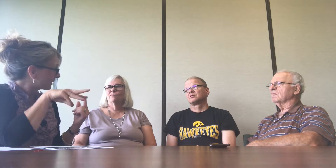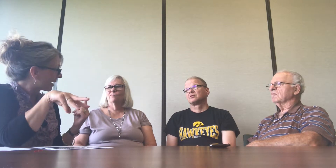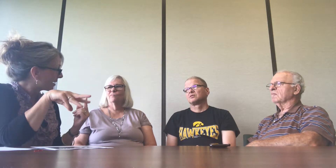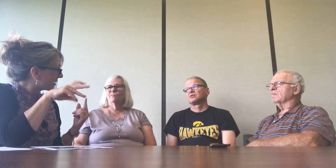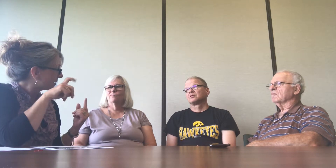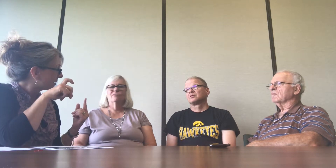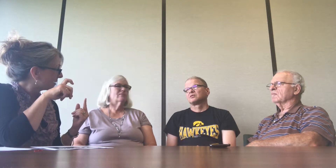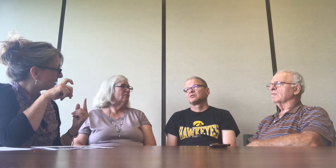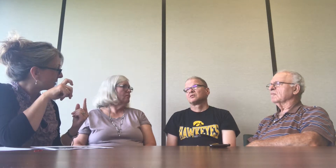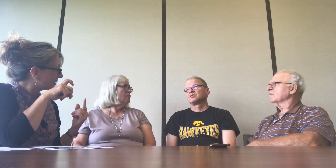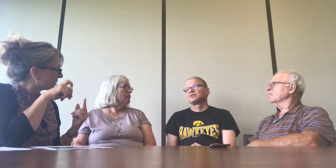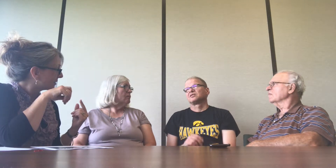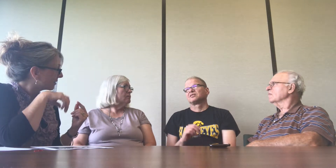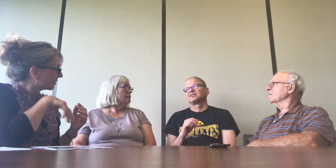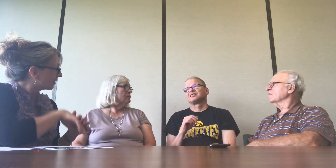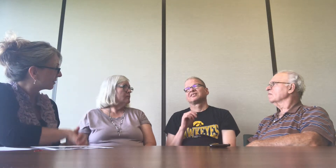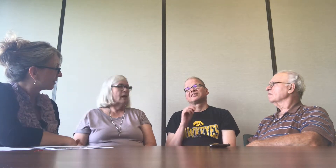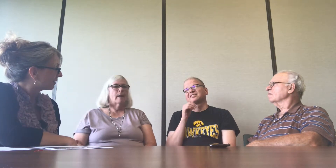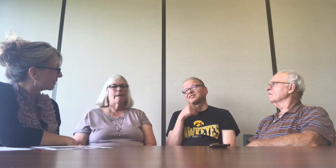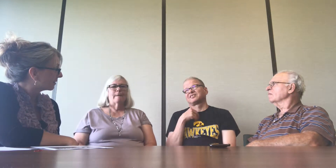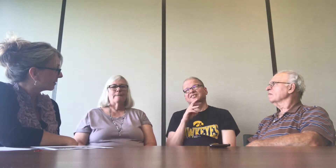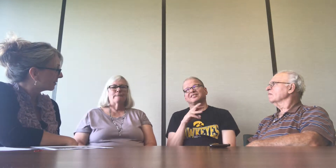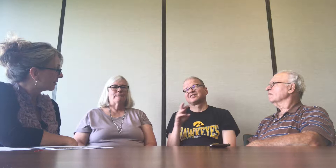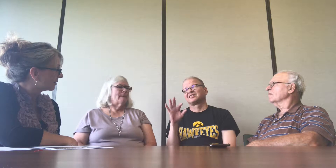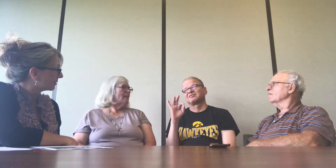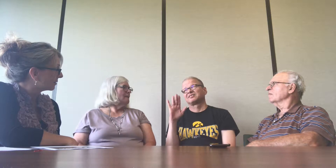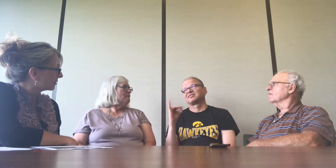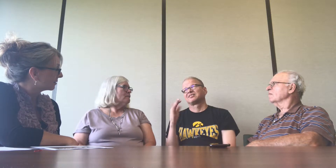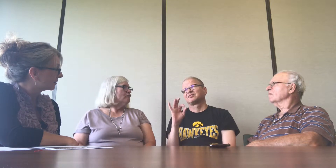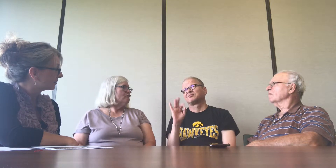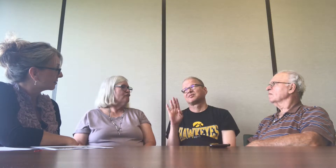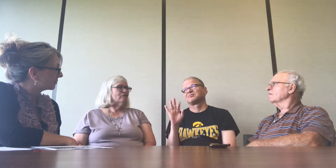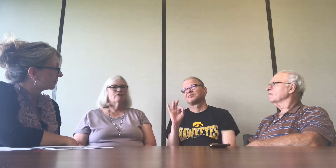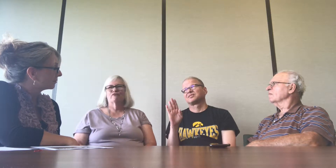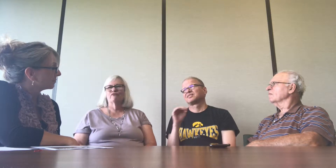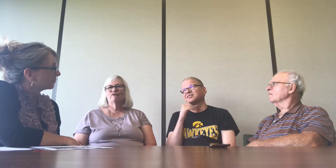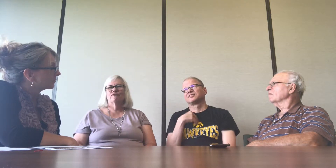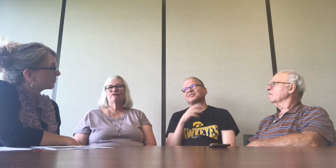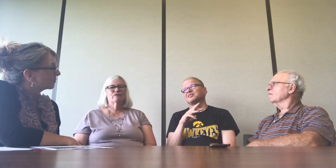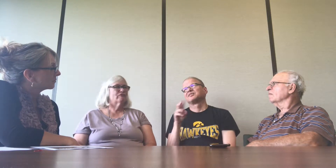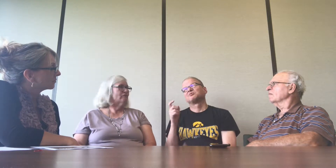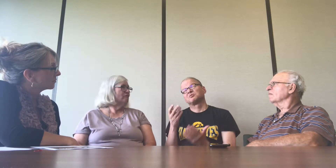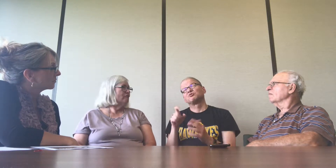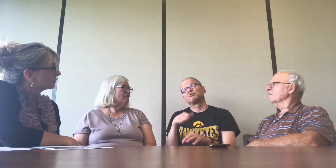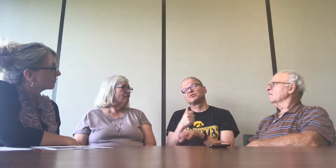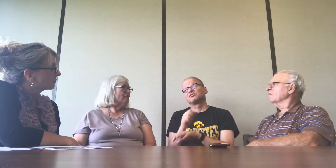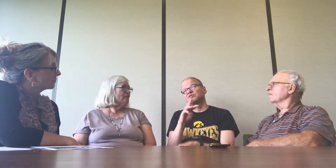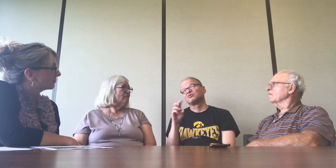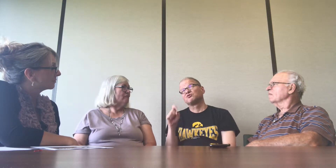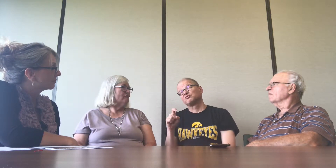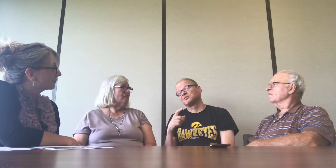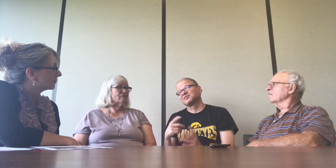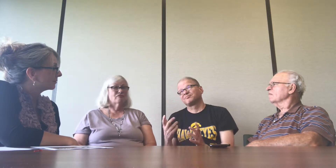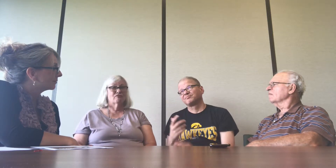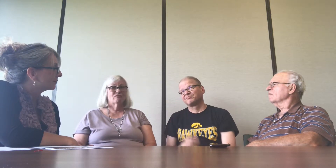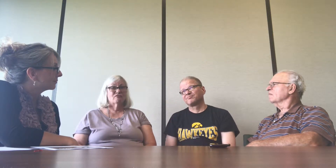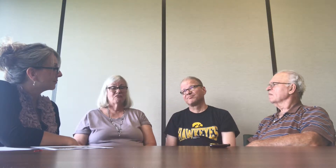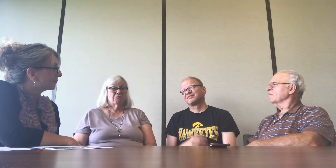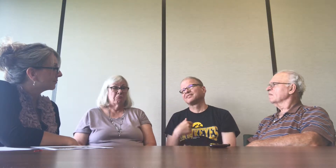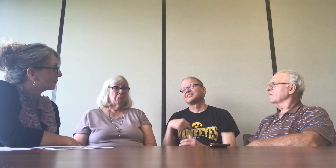Does your senior citizen organization have a website? Albert, no, we have a Facebook page but